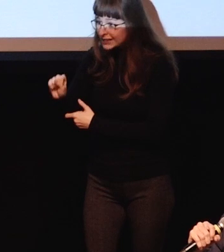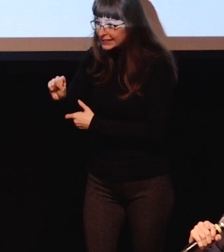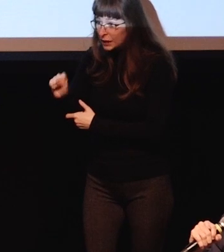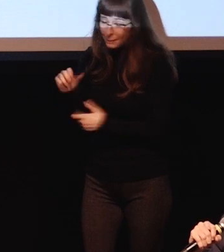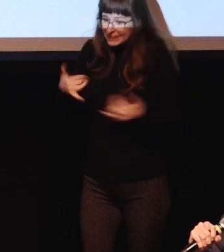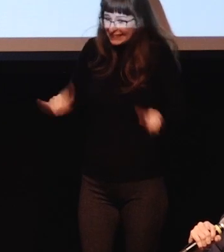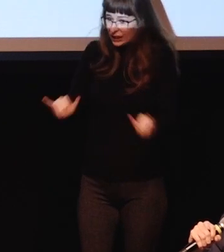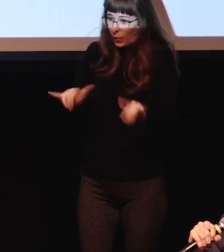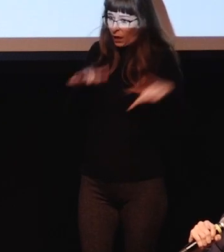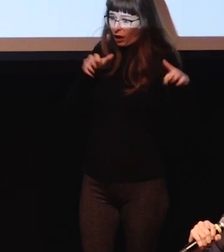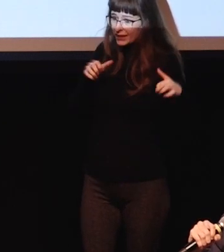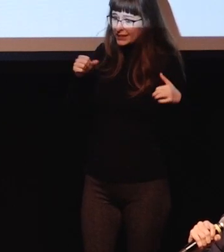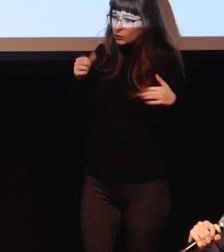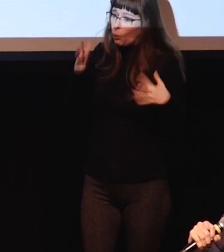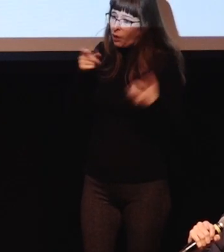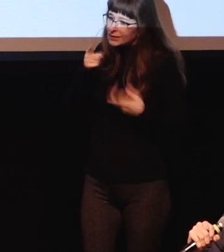child